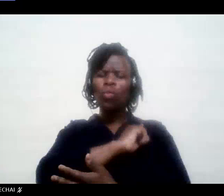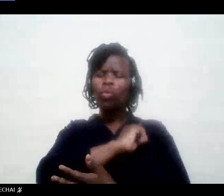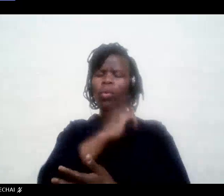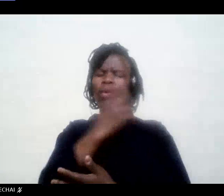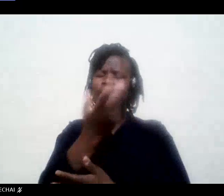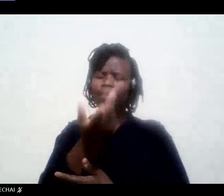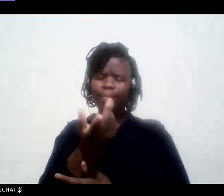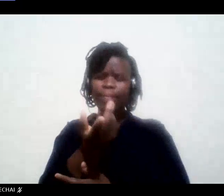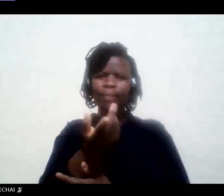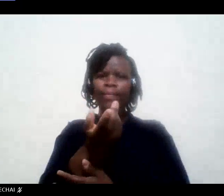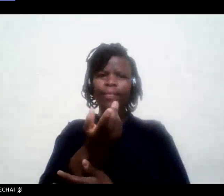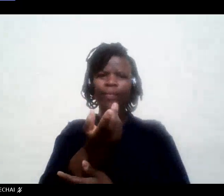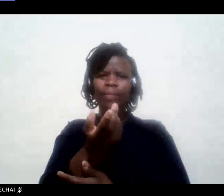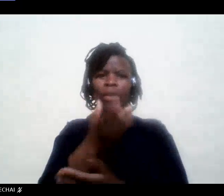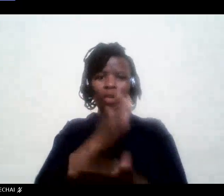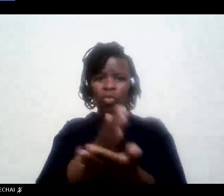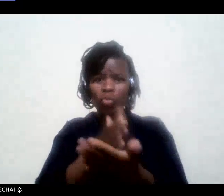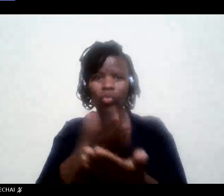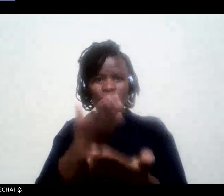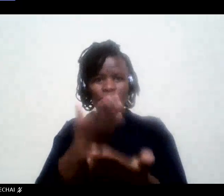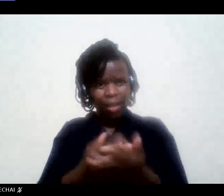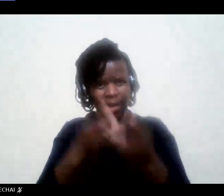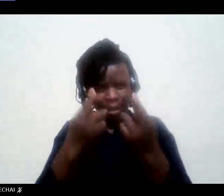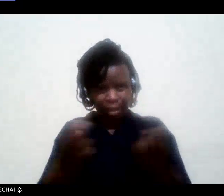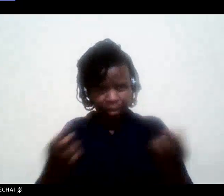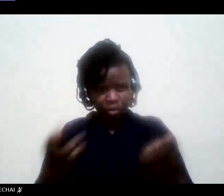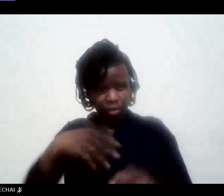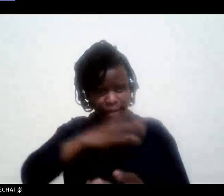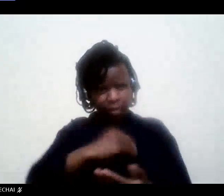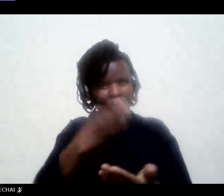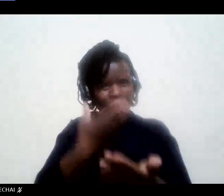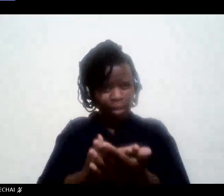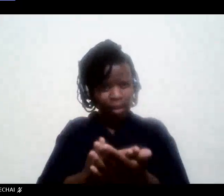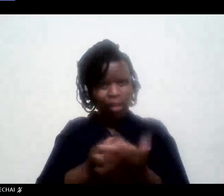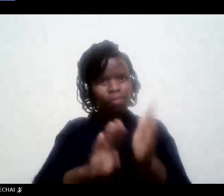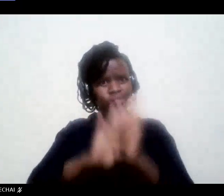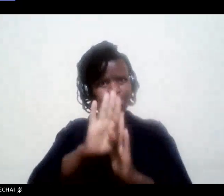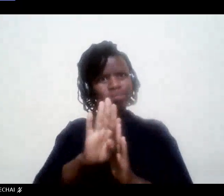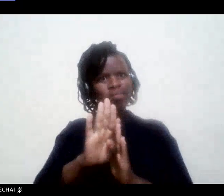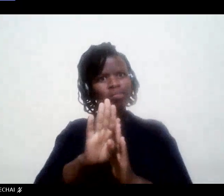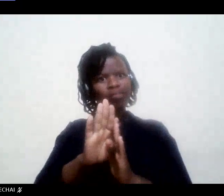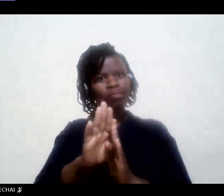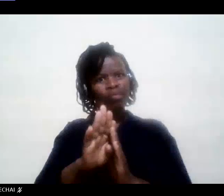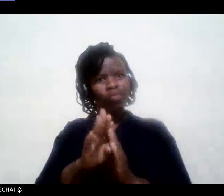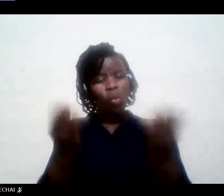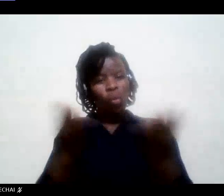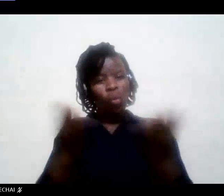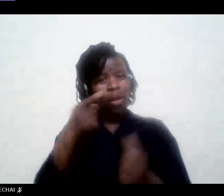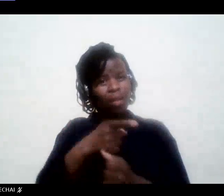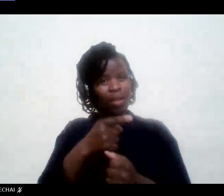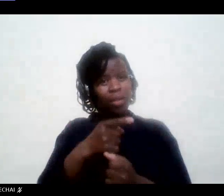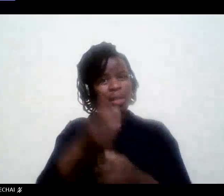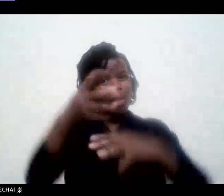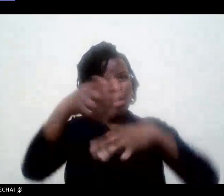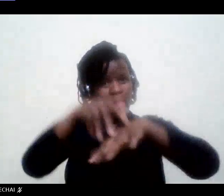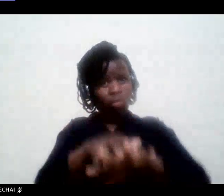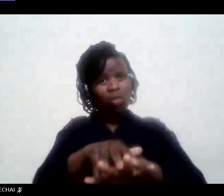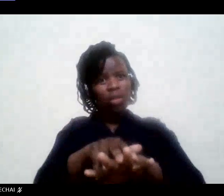leveraging our resources to provide the resources for disability inclusion, so that we stop this talk of lack of